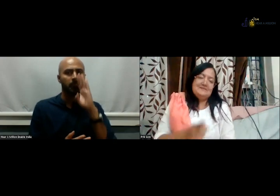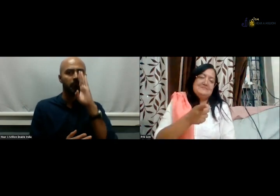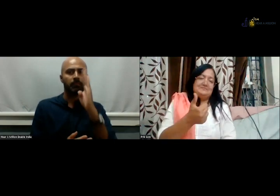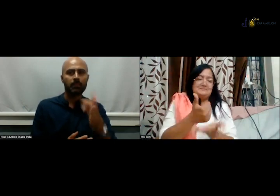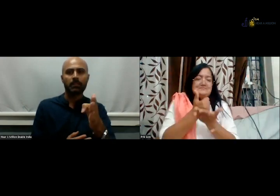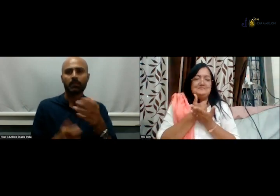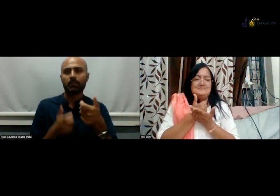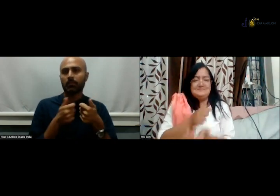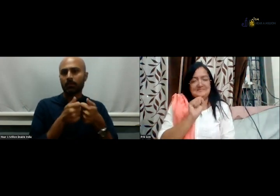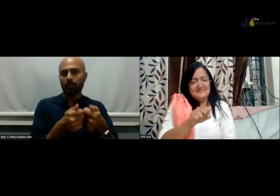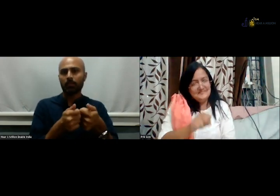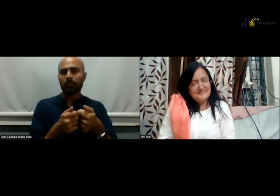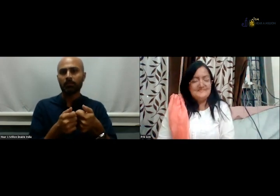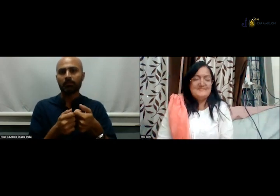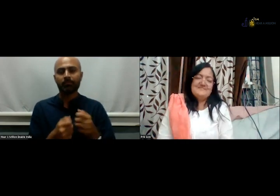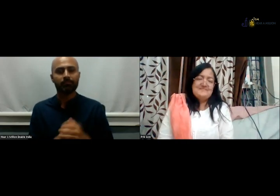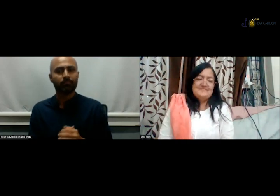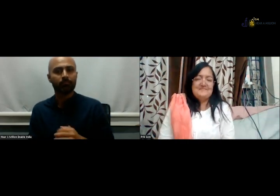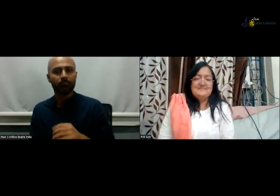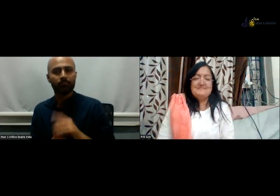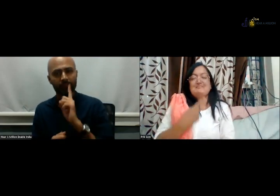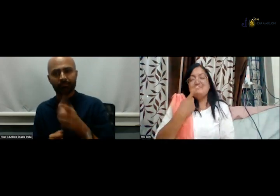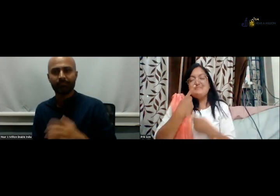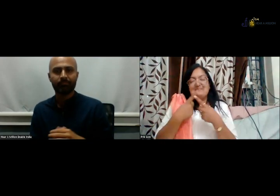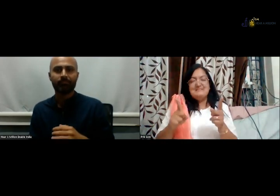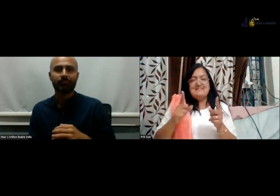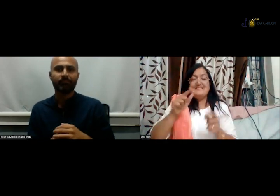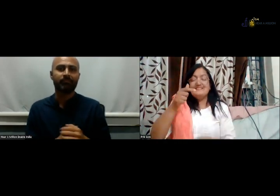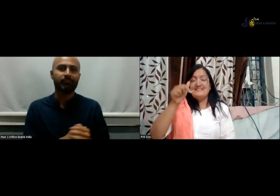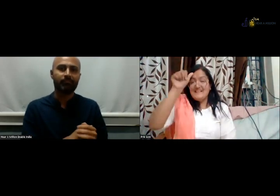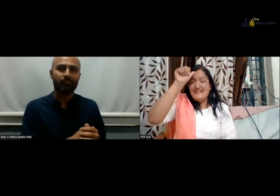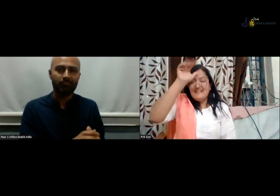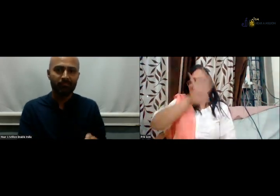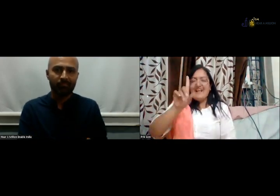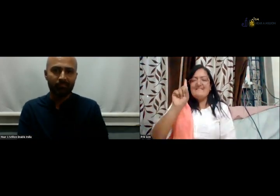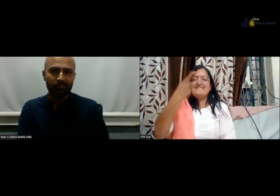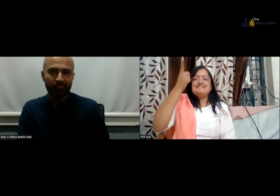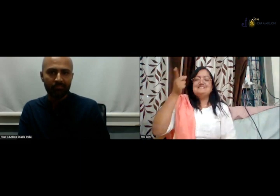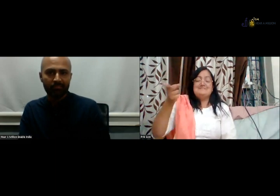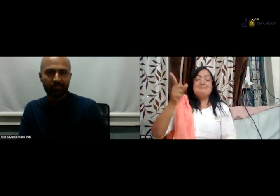here. Yes, I will text you about it. Sure.